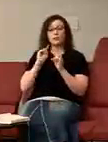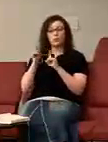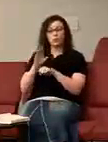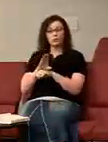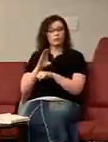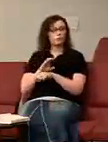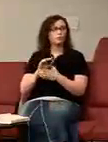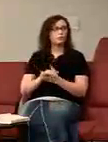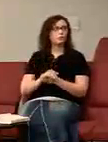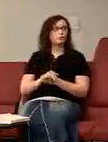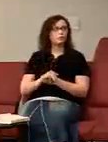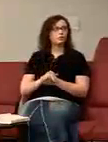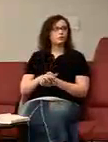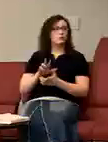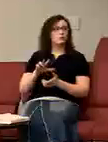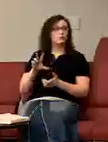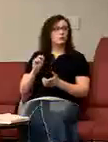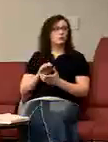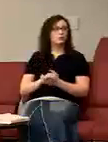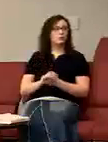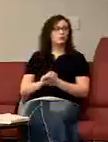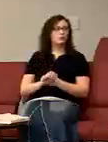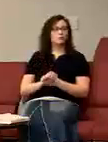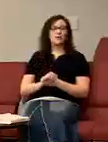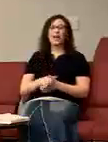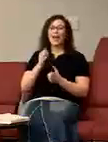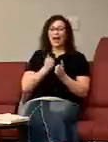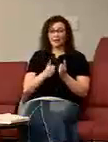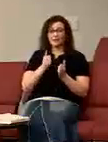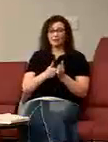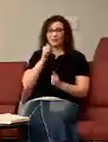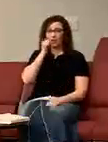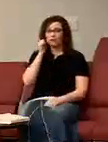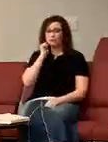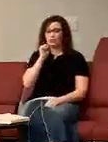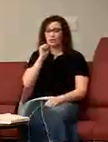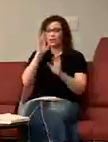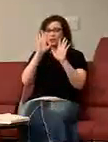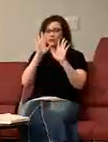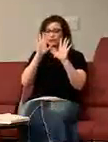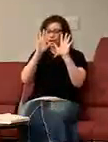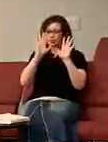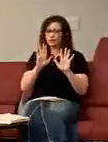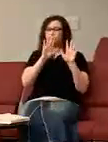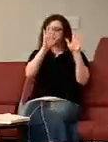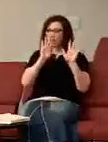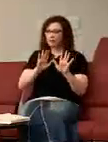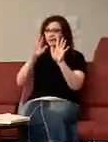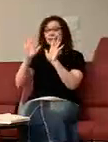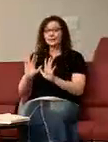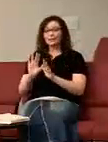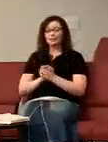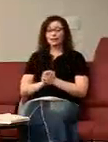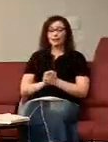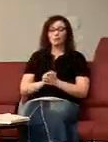day, everything was ready. People were all standing around. Every day, every Sunday that I took that time to go to the chapel service,